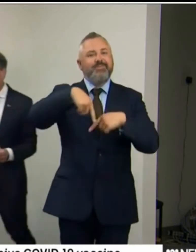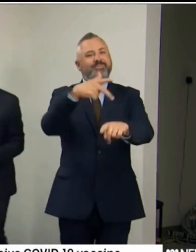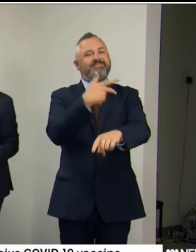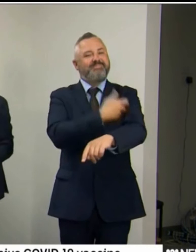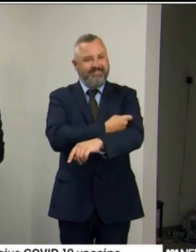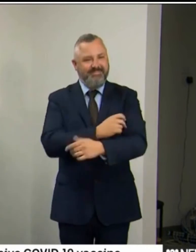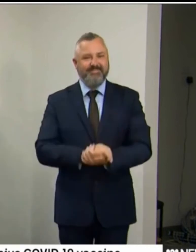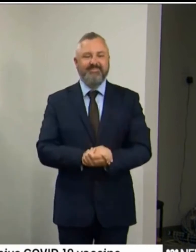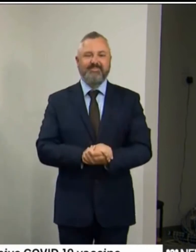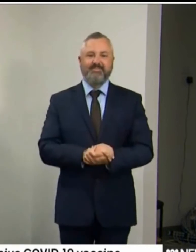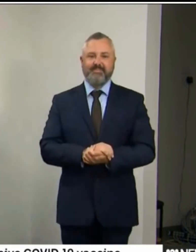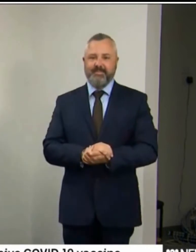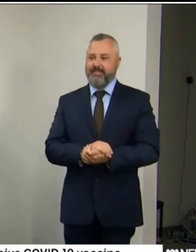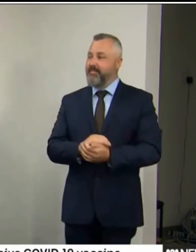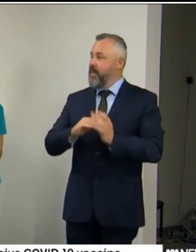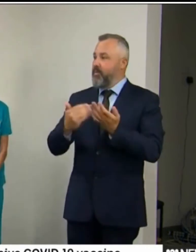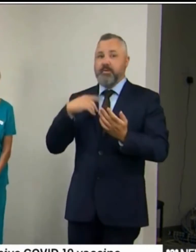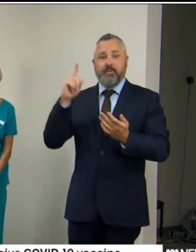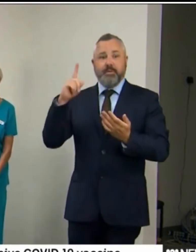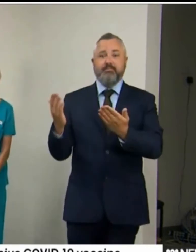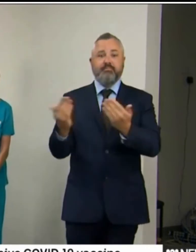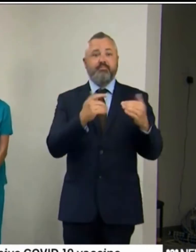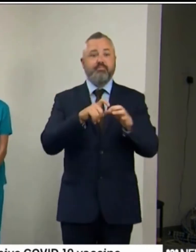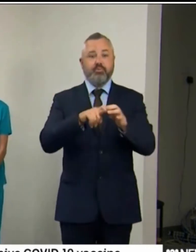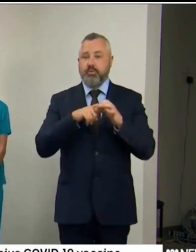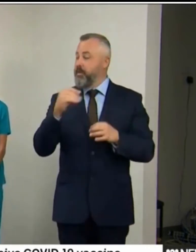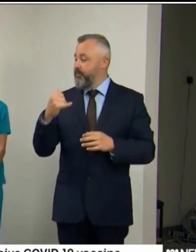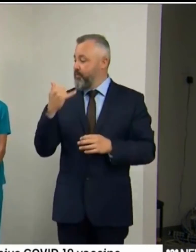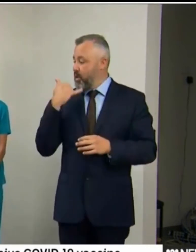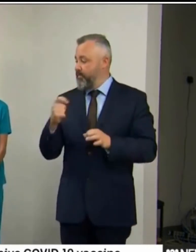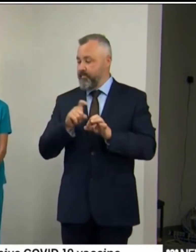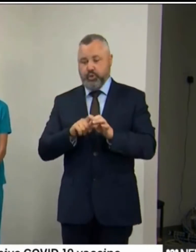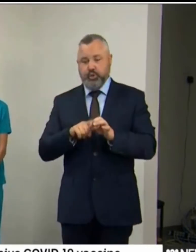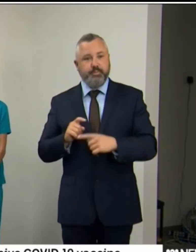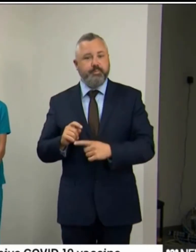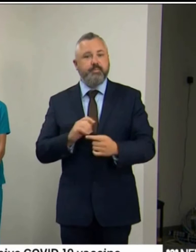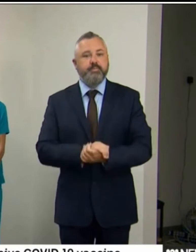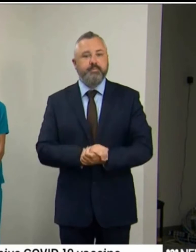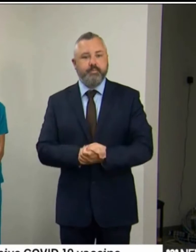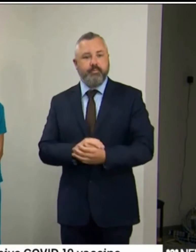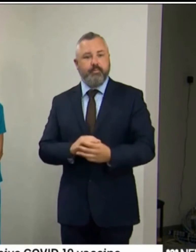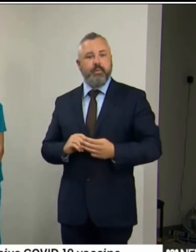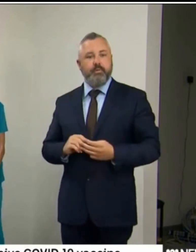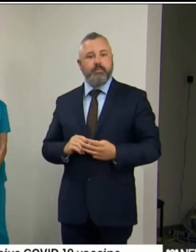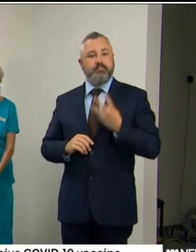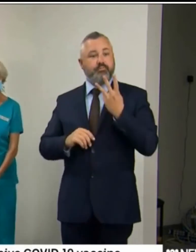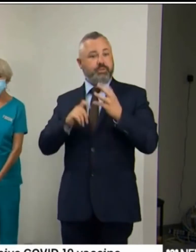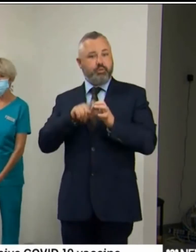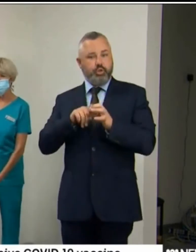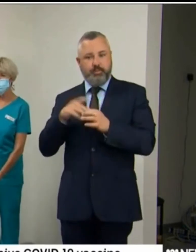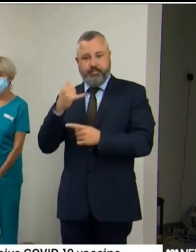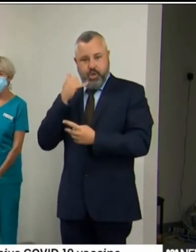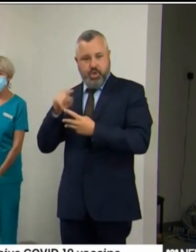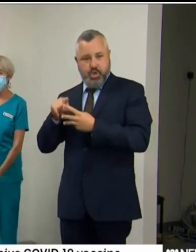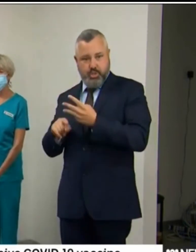take the questions, I think, from the phone first. Thank you very much, Matt. So I've got 3 from the telephone and then start with those in the room. So I